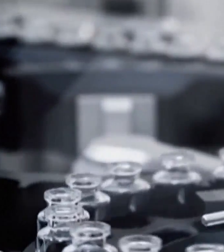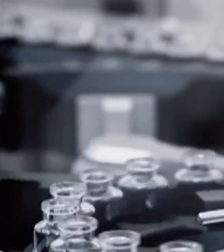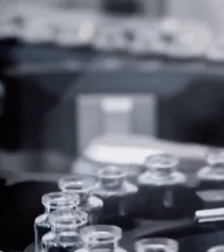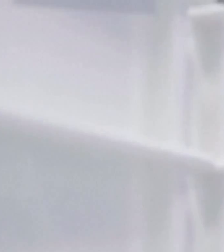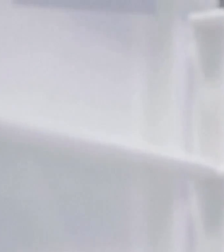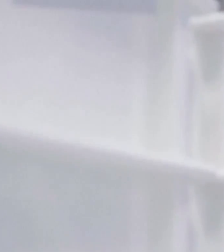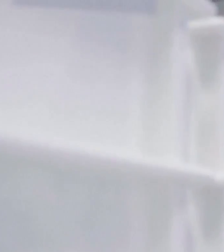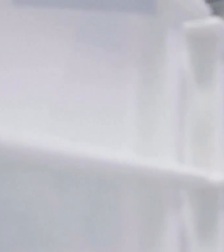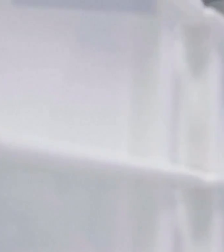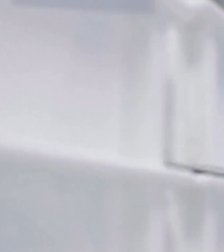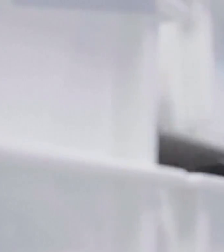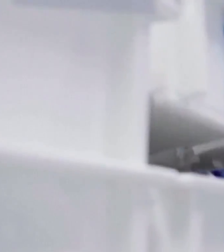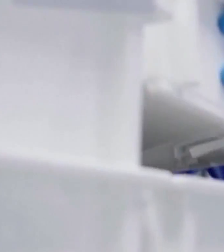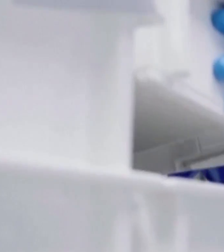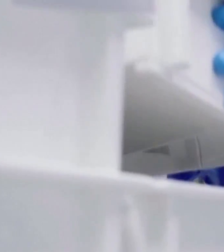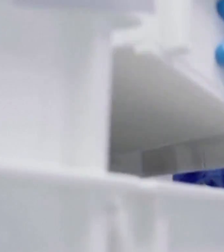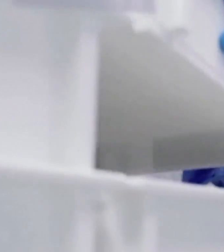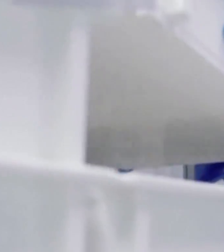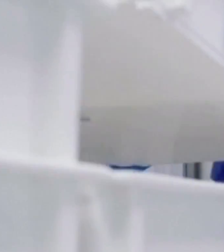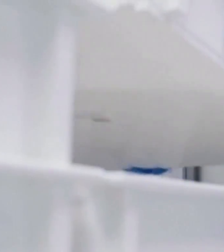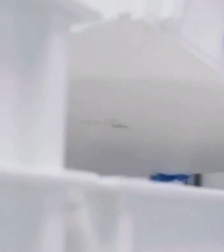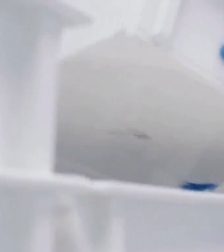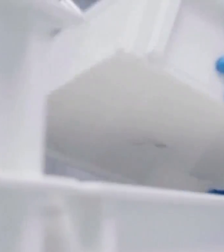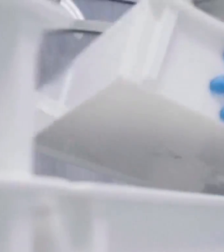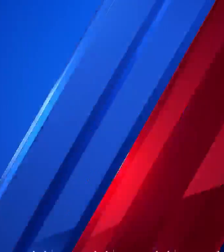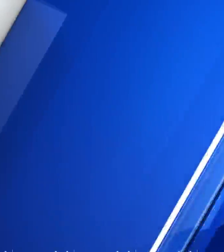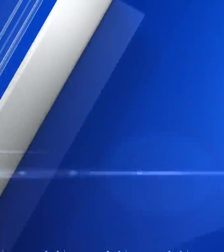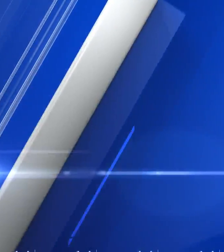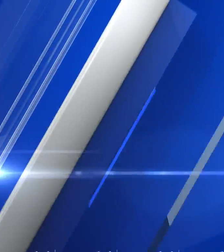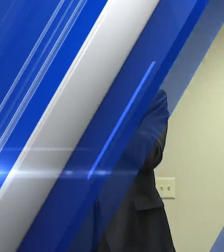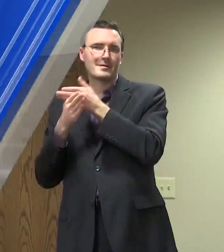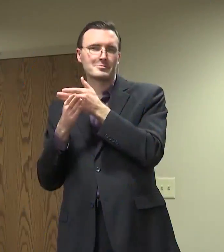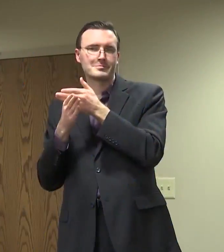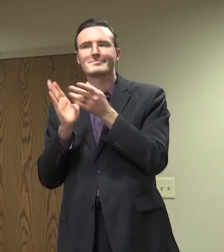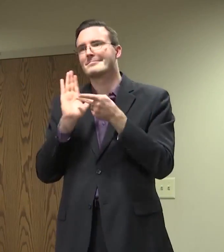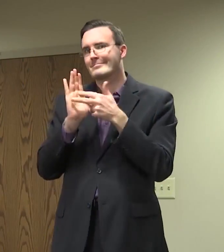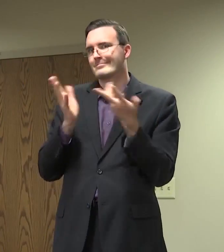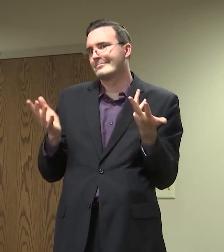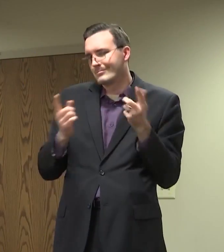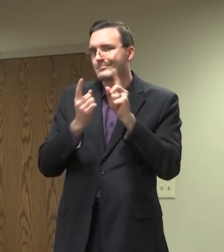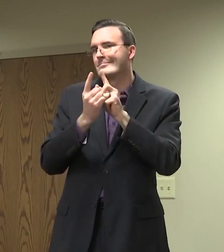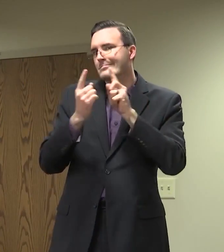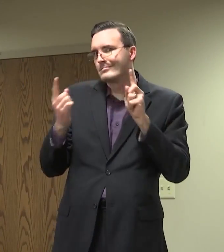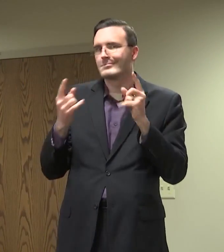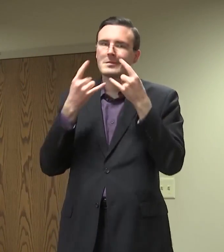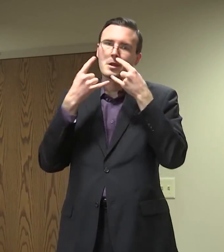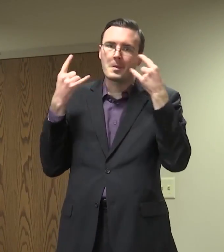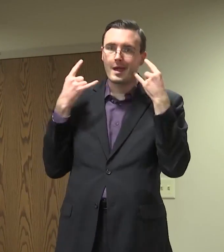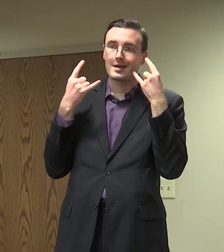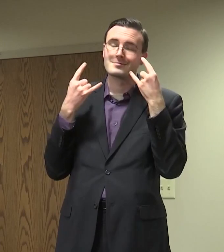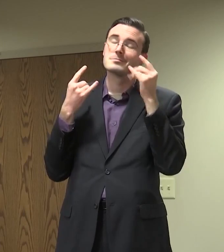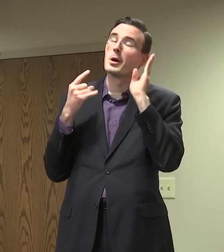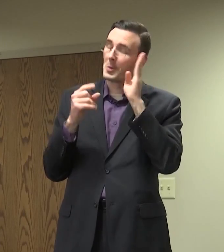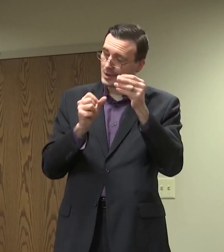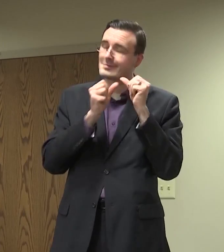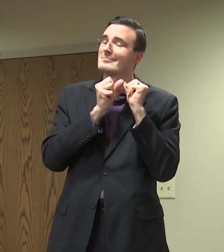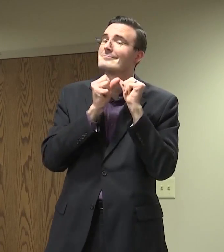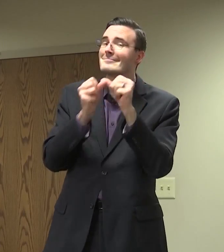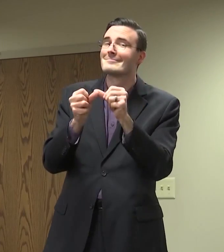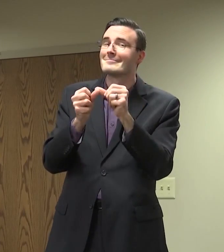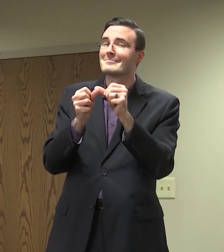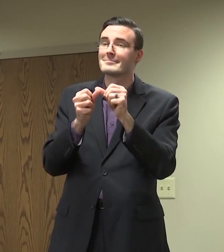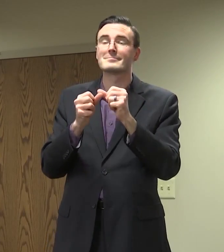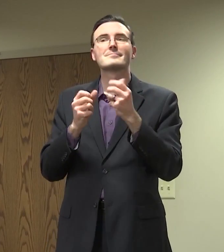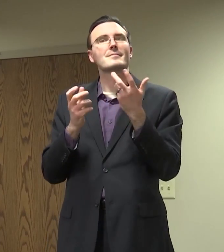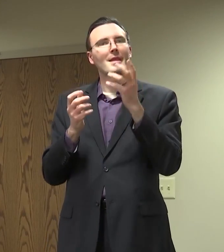stay the same during the beginning stages of vaccine administration. So yes, we will continue to have to mask, we will continue to have to